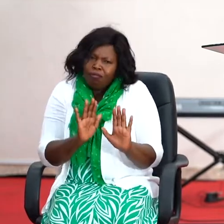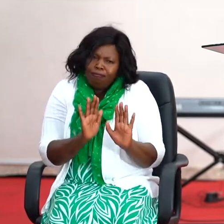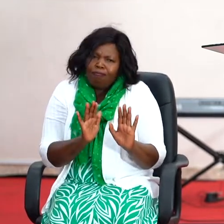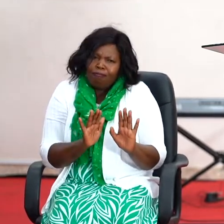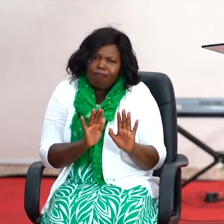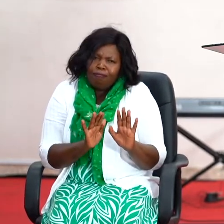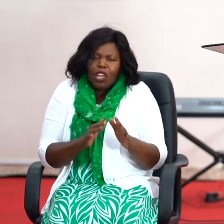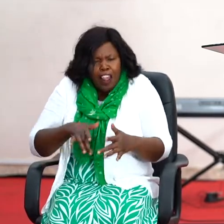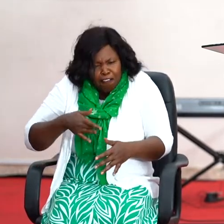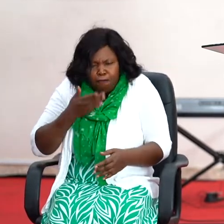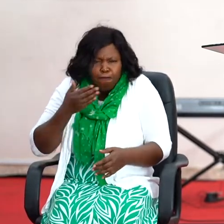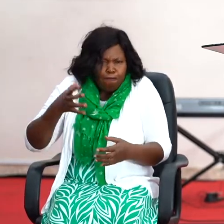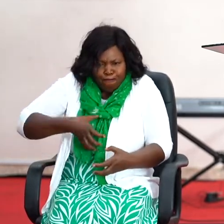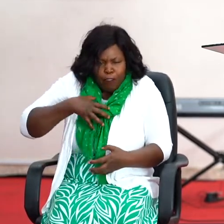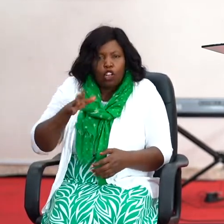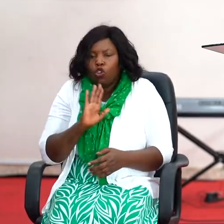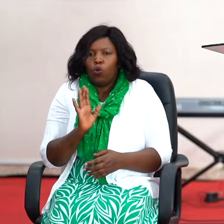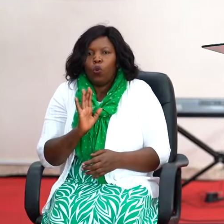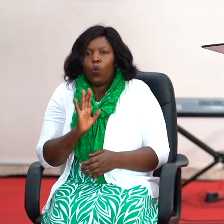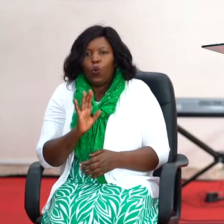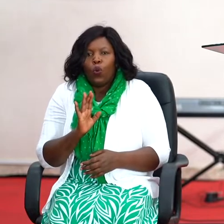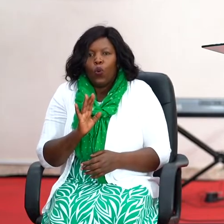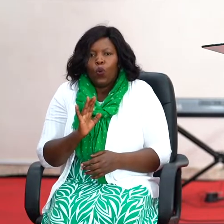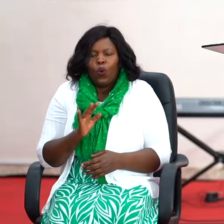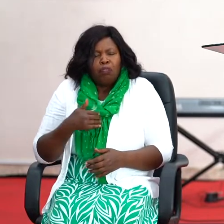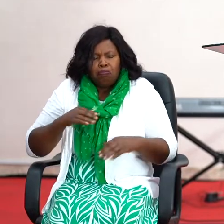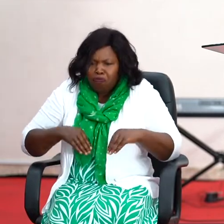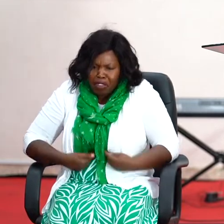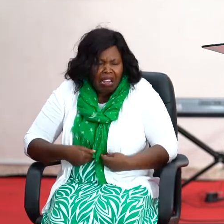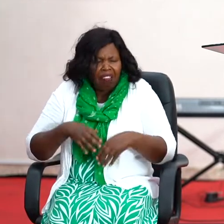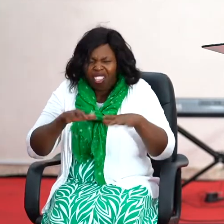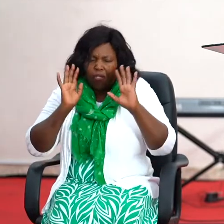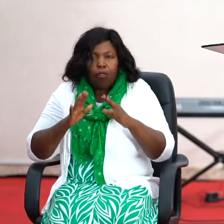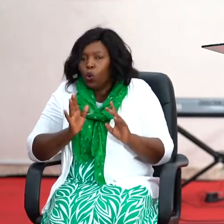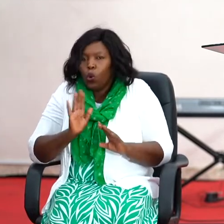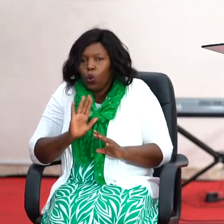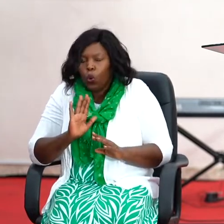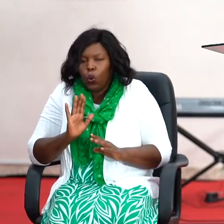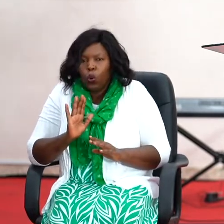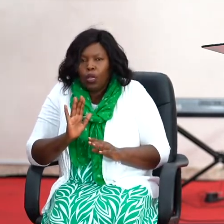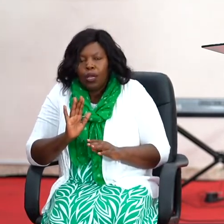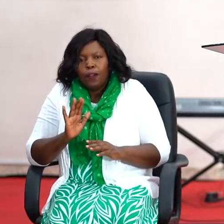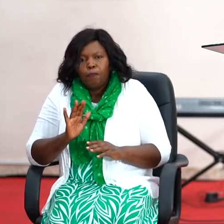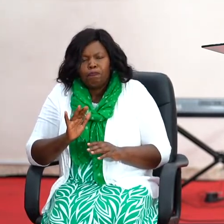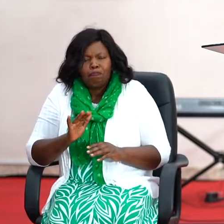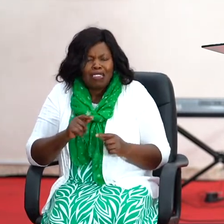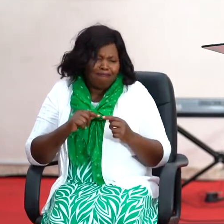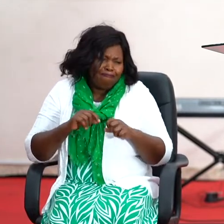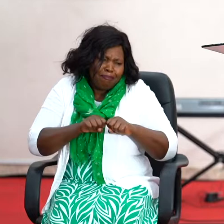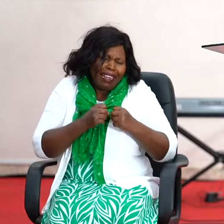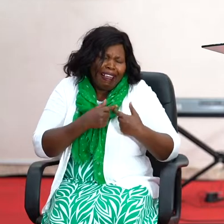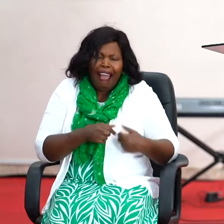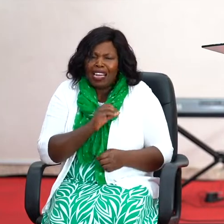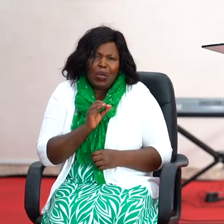not feel bad that Jesus had told him that. He did not get discouraged. He did not, you know, get disheartened. But